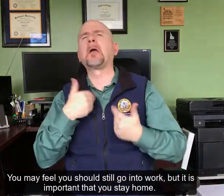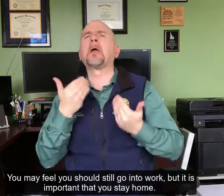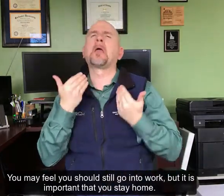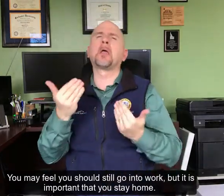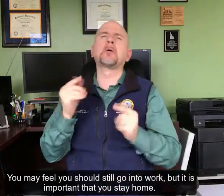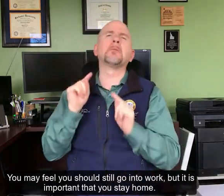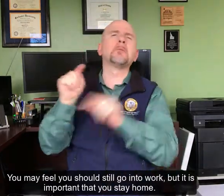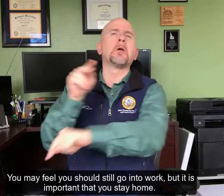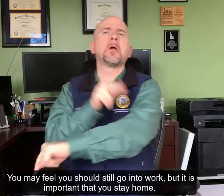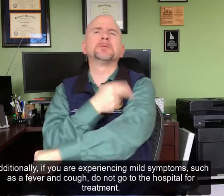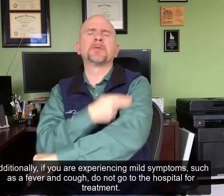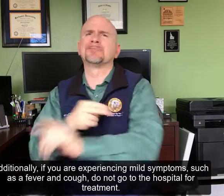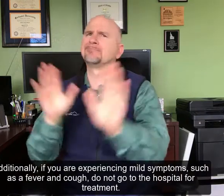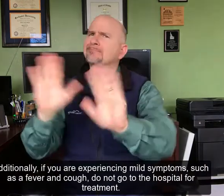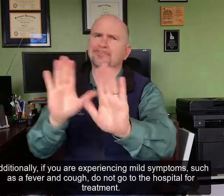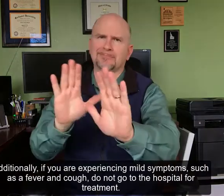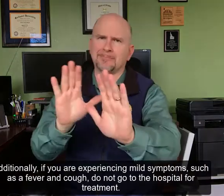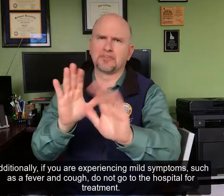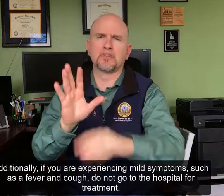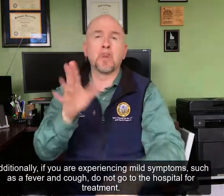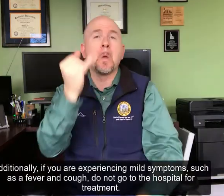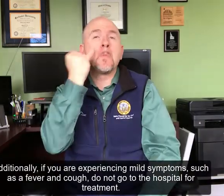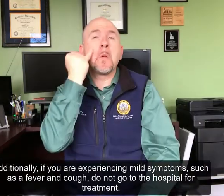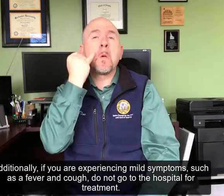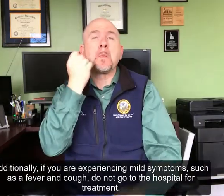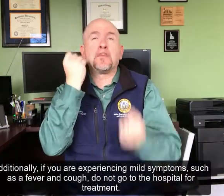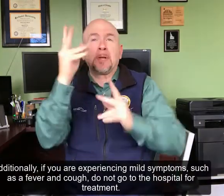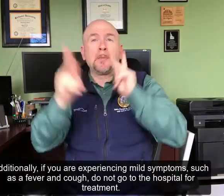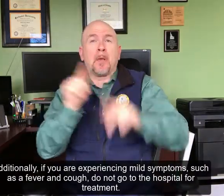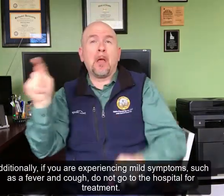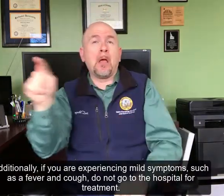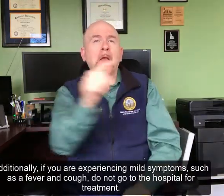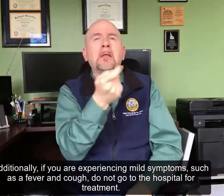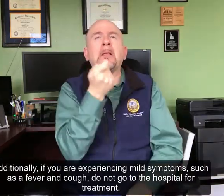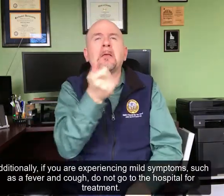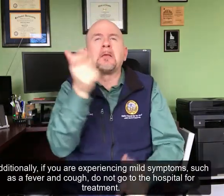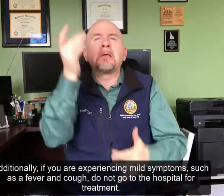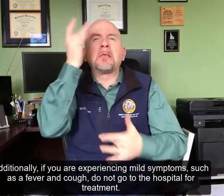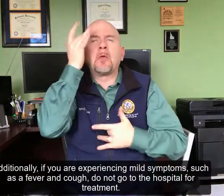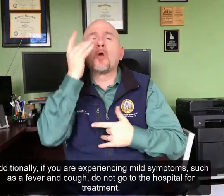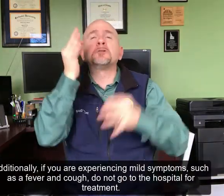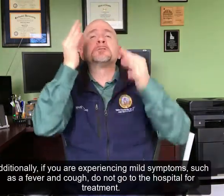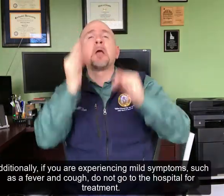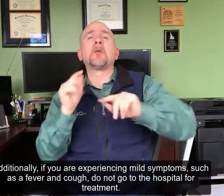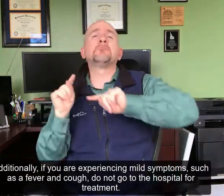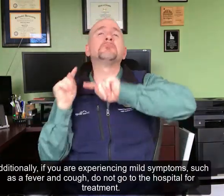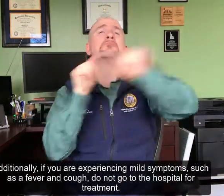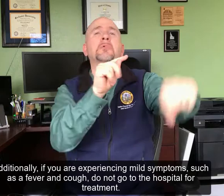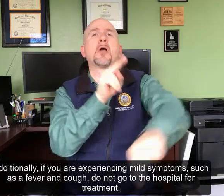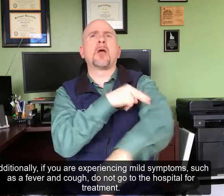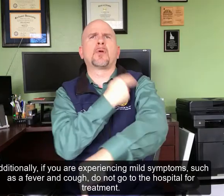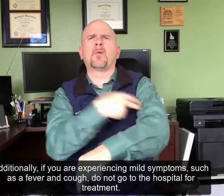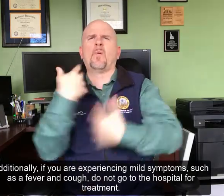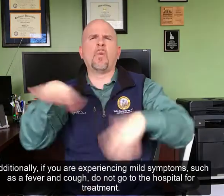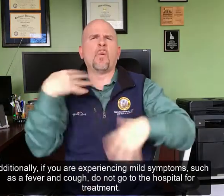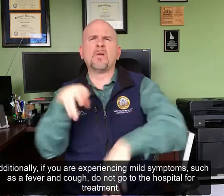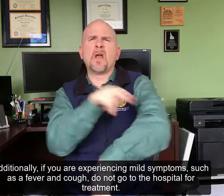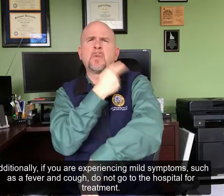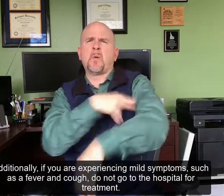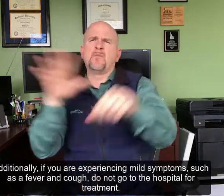home. Additionally, if you are experiencing mild symptoms, such as a fever and a cough, do not go to the hospital for treatment. As